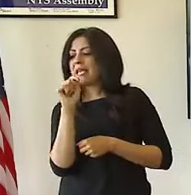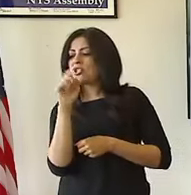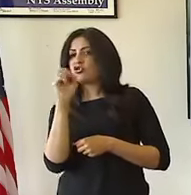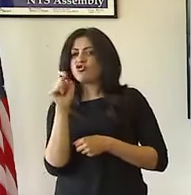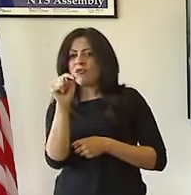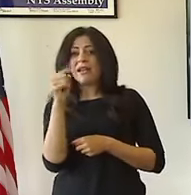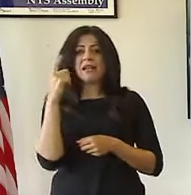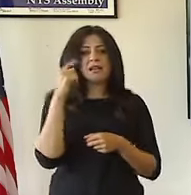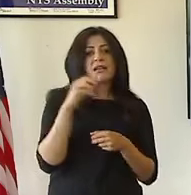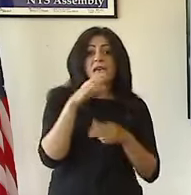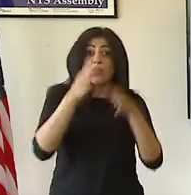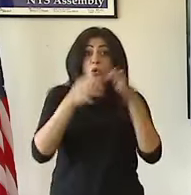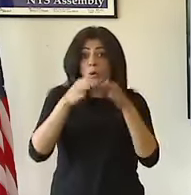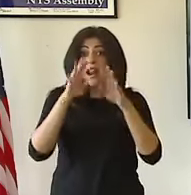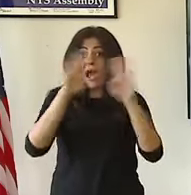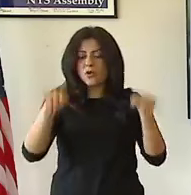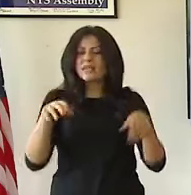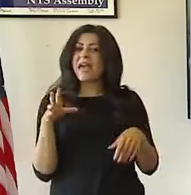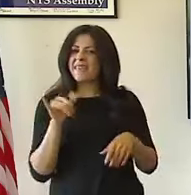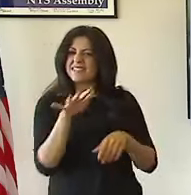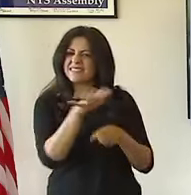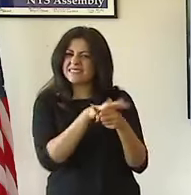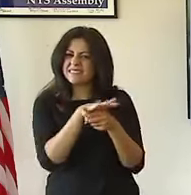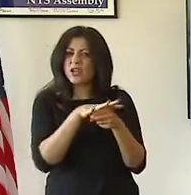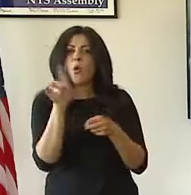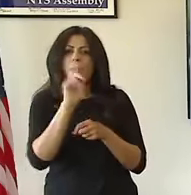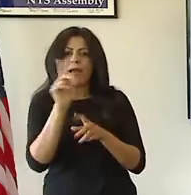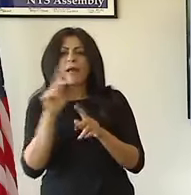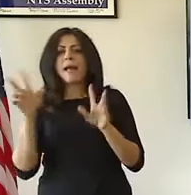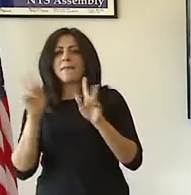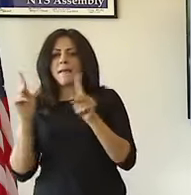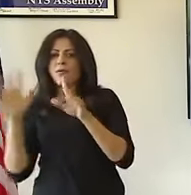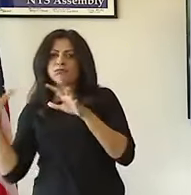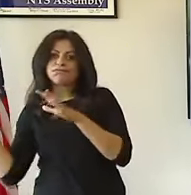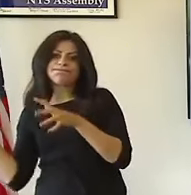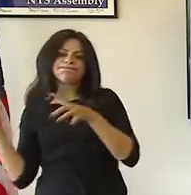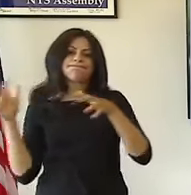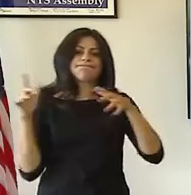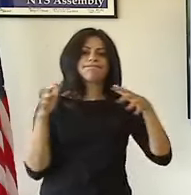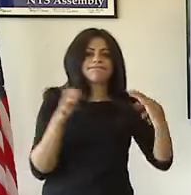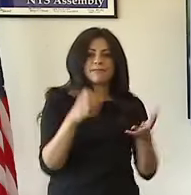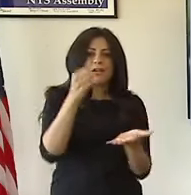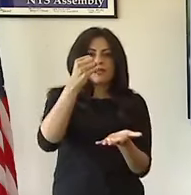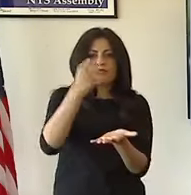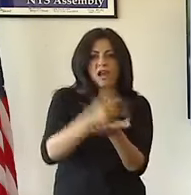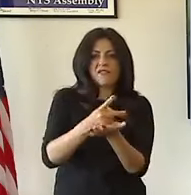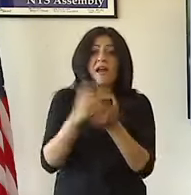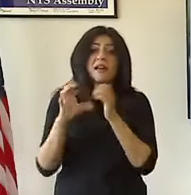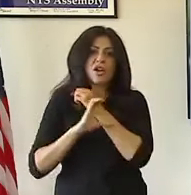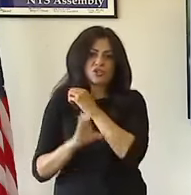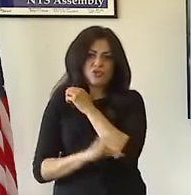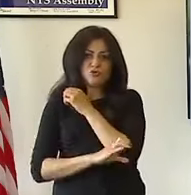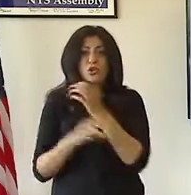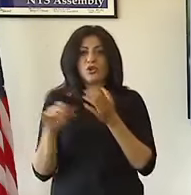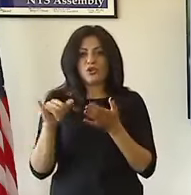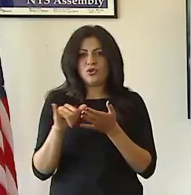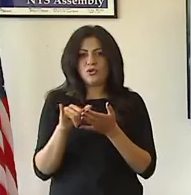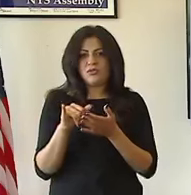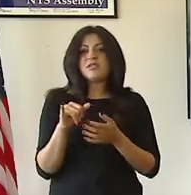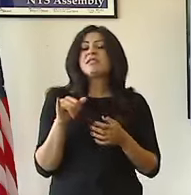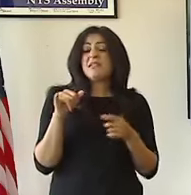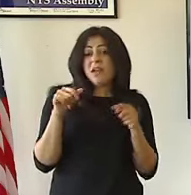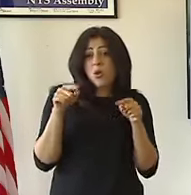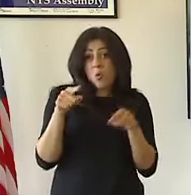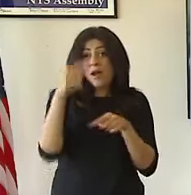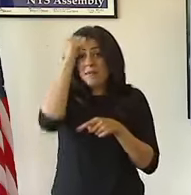Courthouse is the location where the delegation here in the state of New York ratified the Constitution. And one man argued